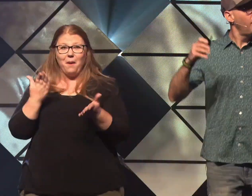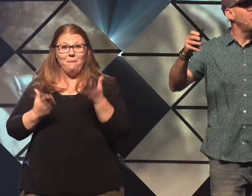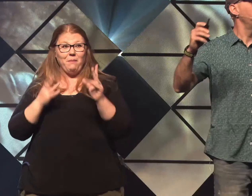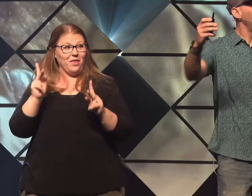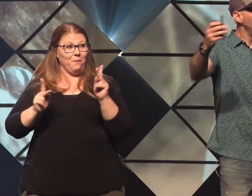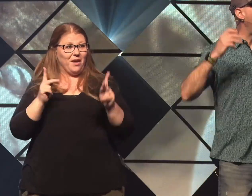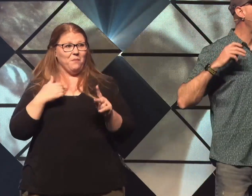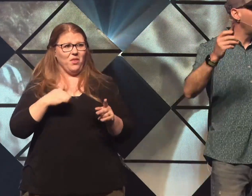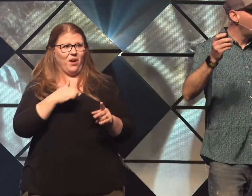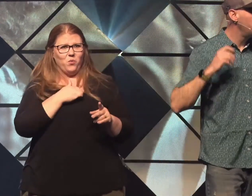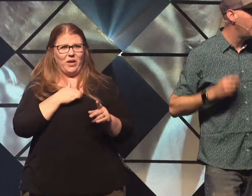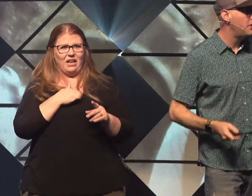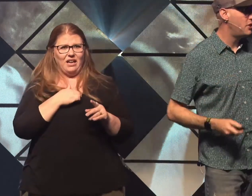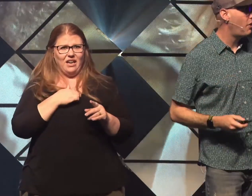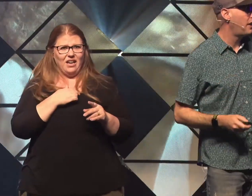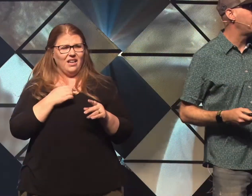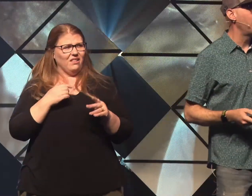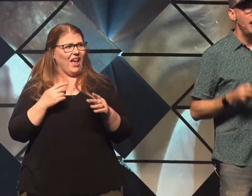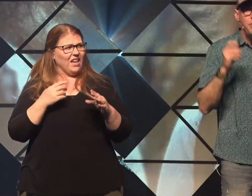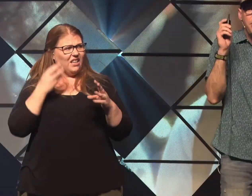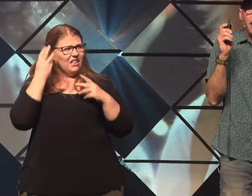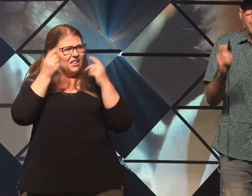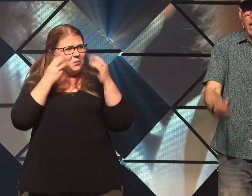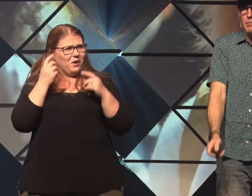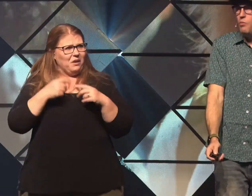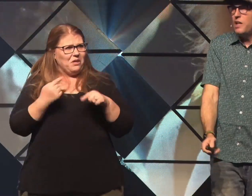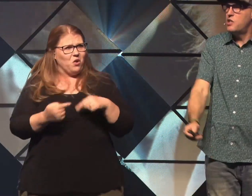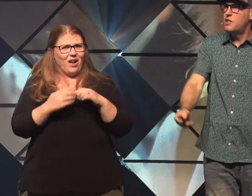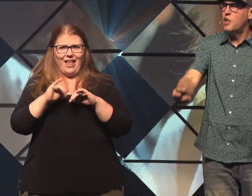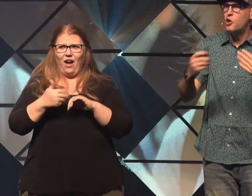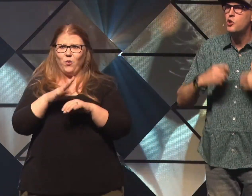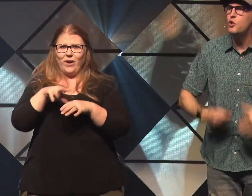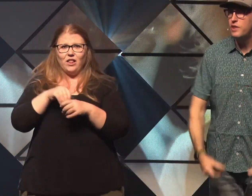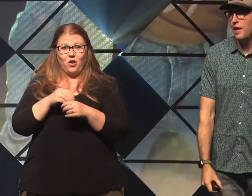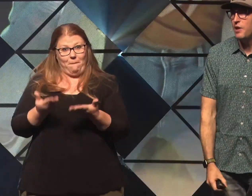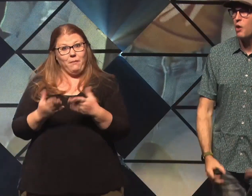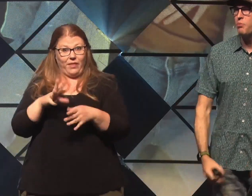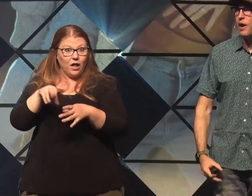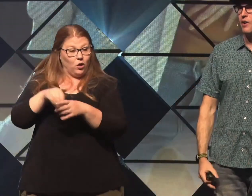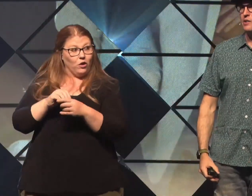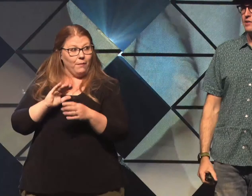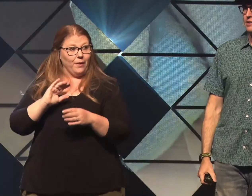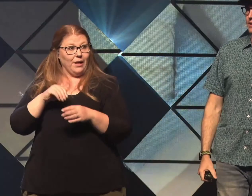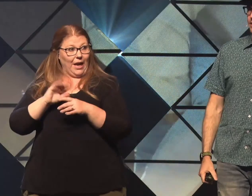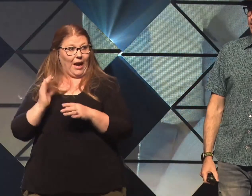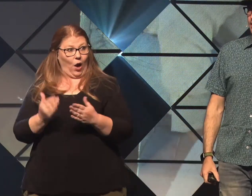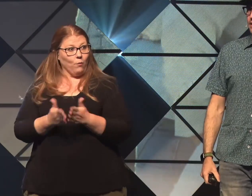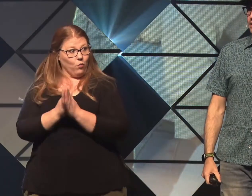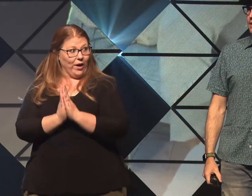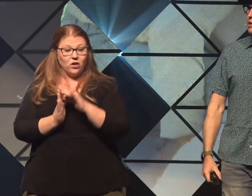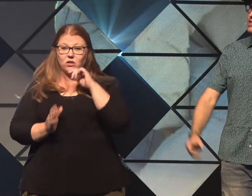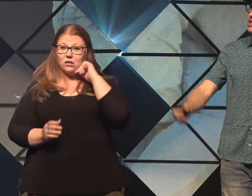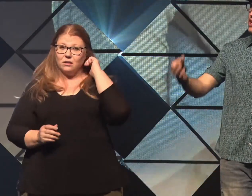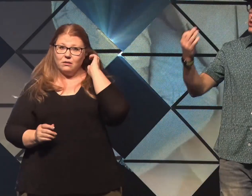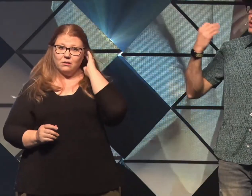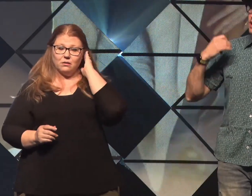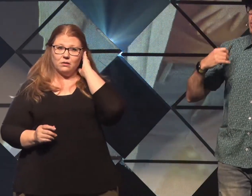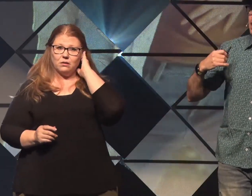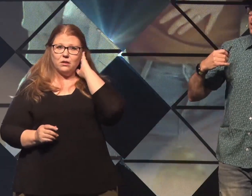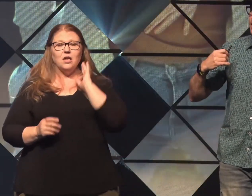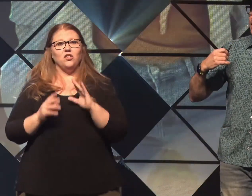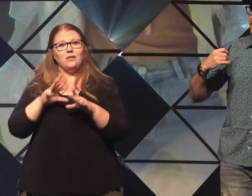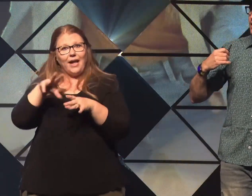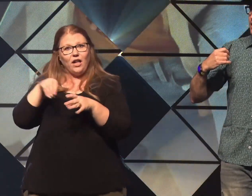that we wrestle with how to include them into our lives, maybe at a minimum we can just include them in our prayers. We just include